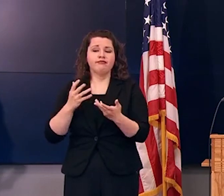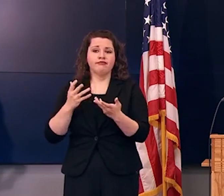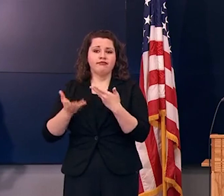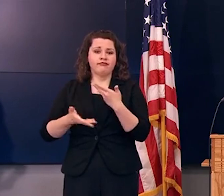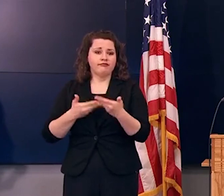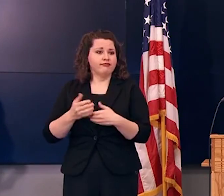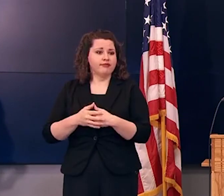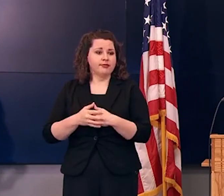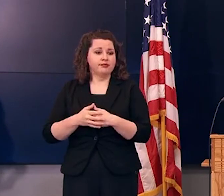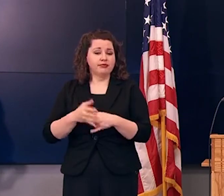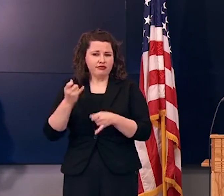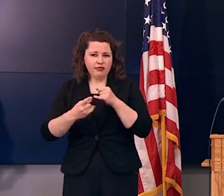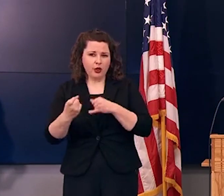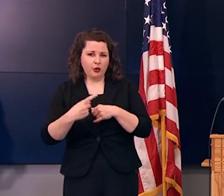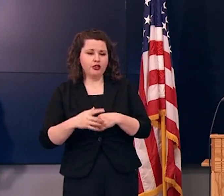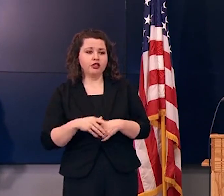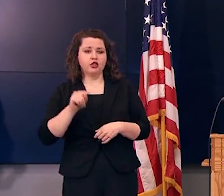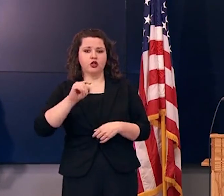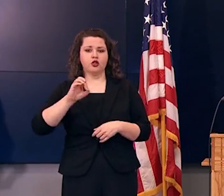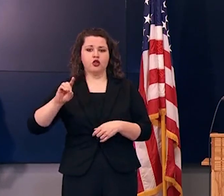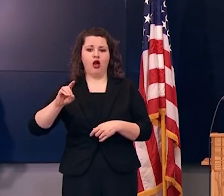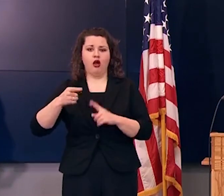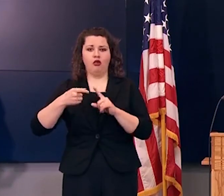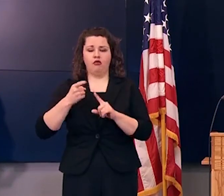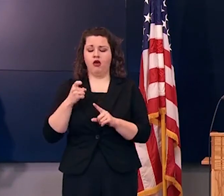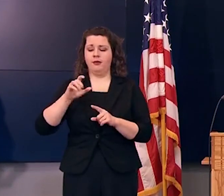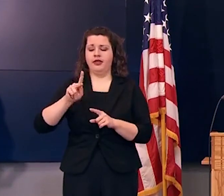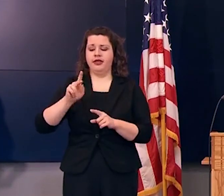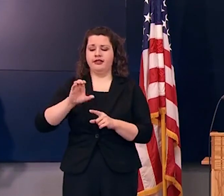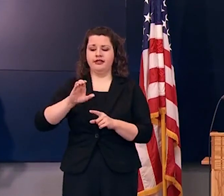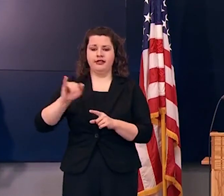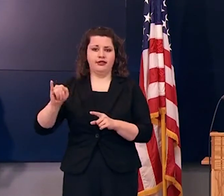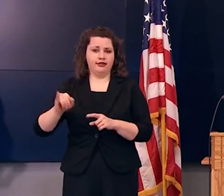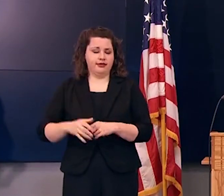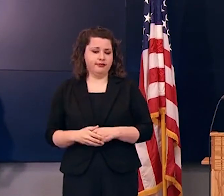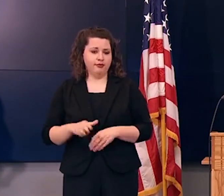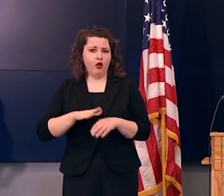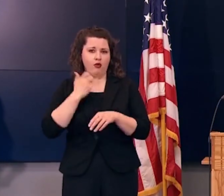moving. Last question will be Todd at KCCI.